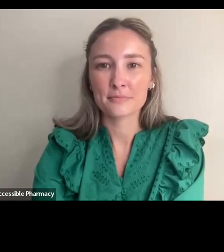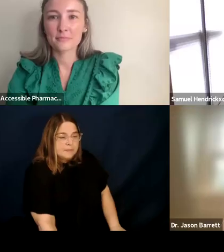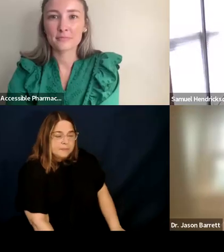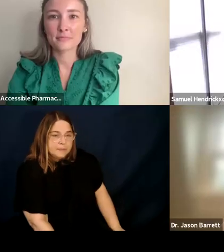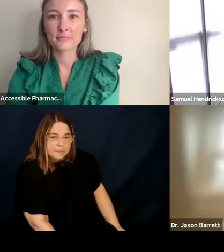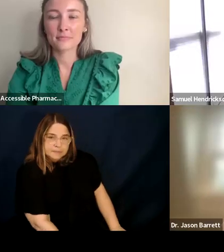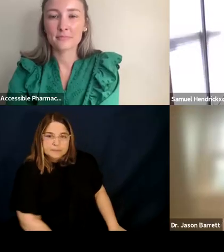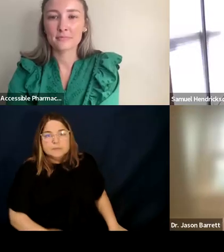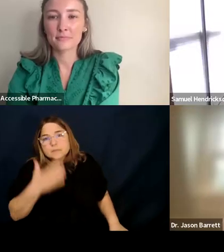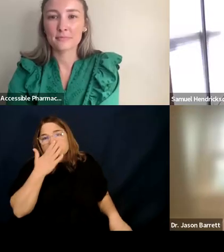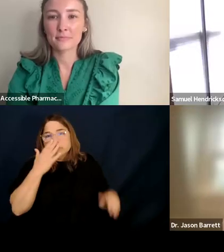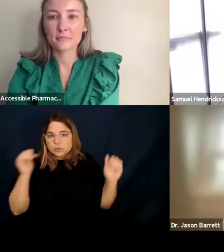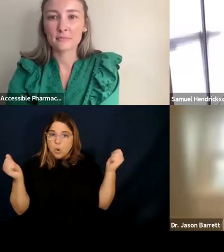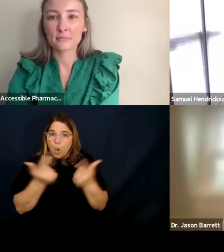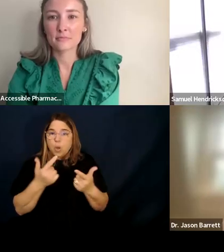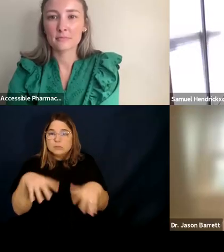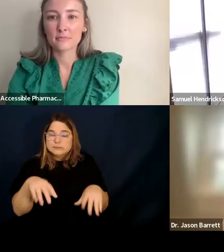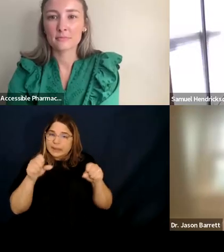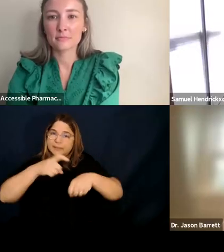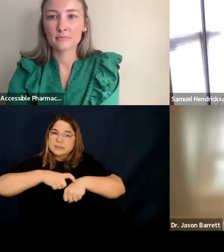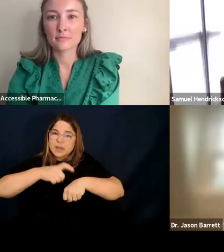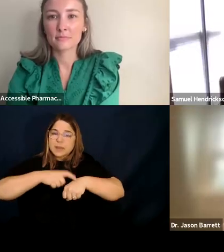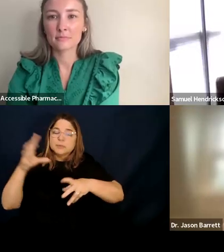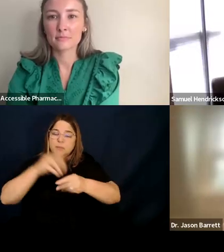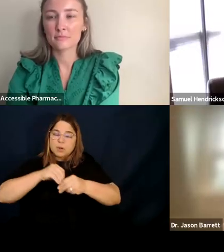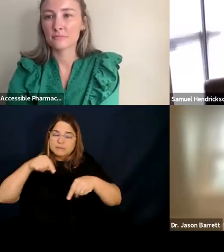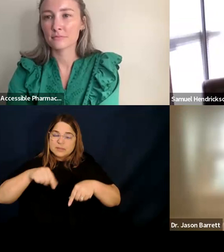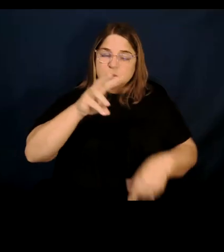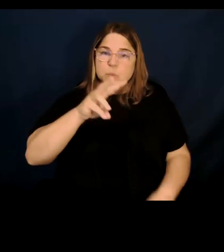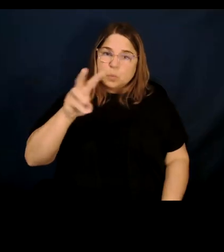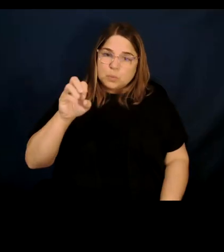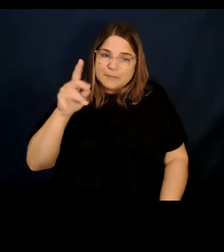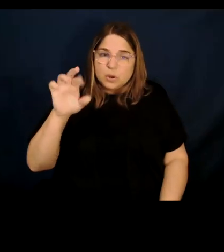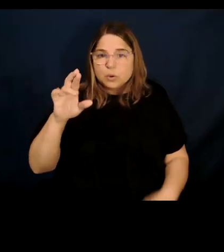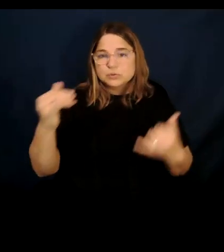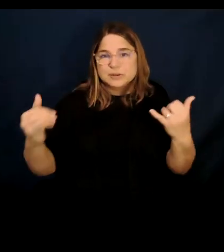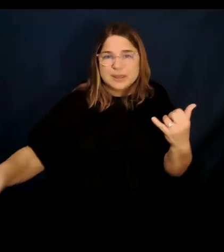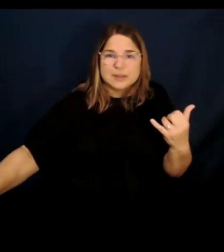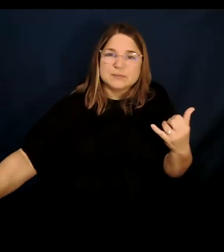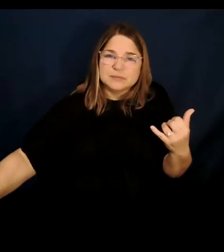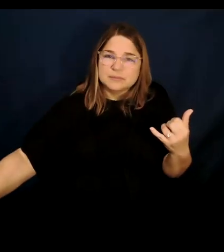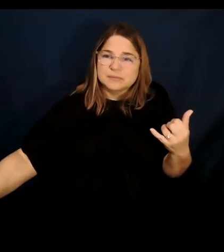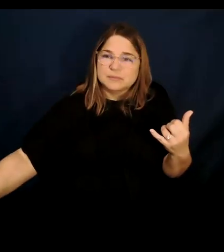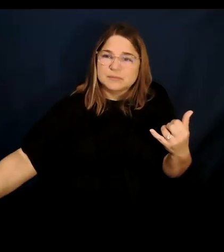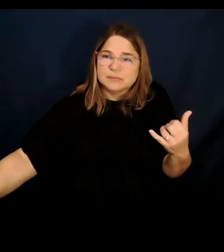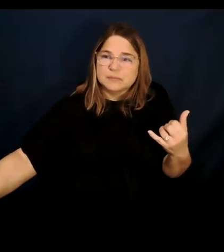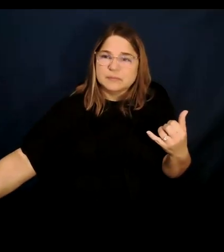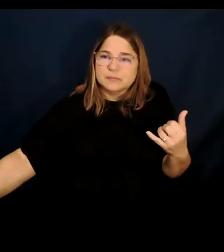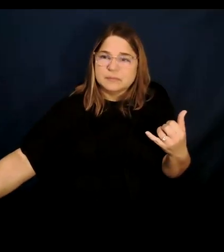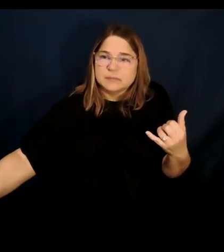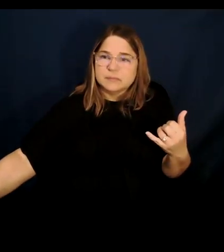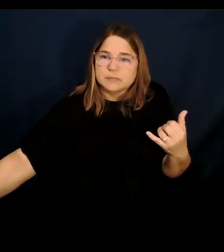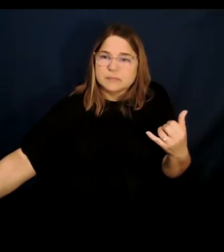who's taking the time to be part of this webinar today. It is such a great opportunity to reach out